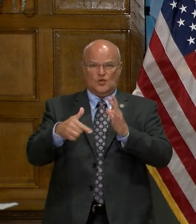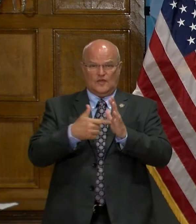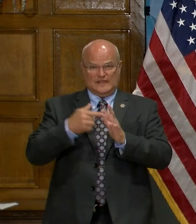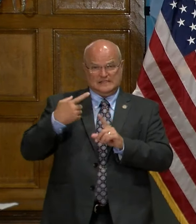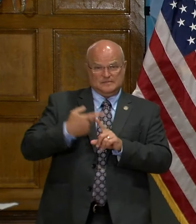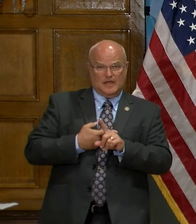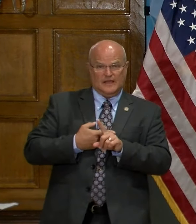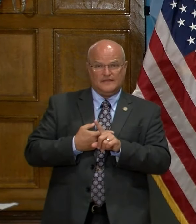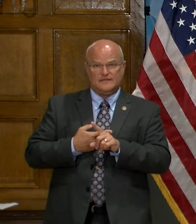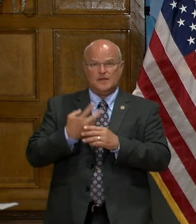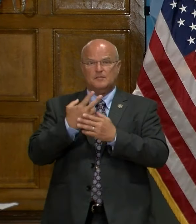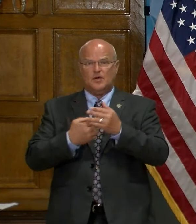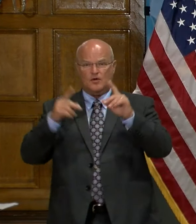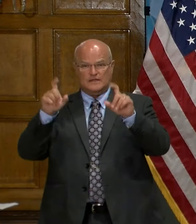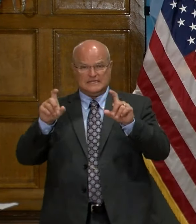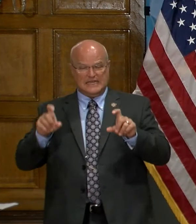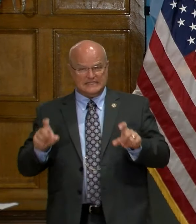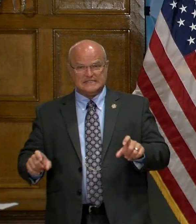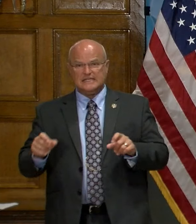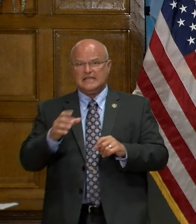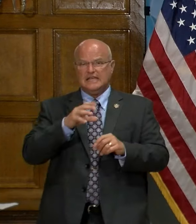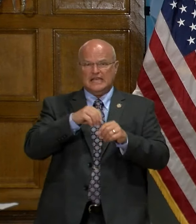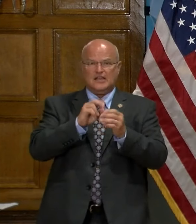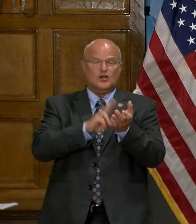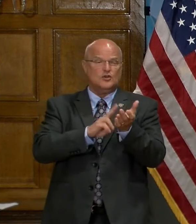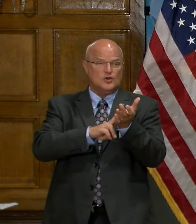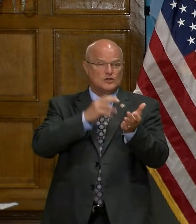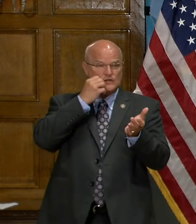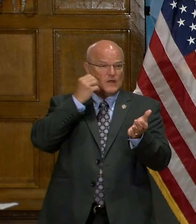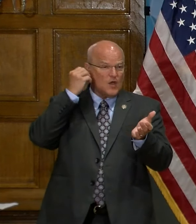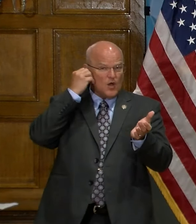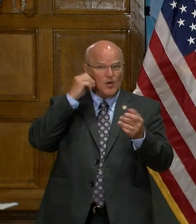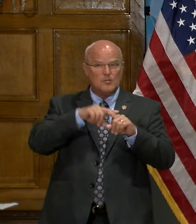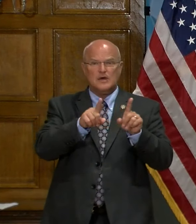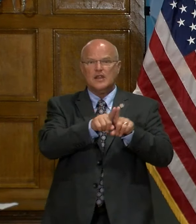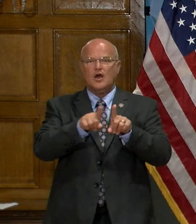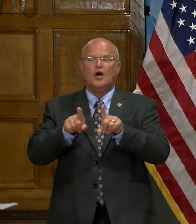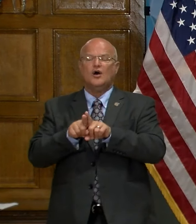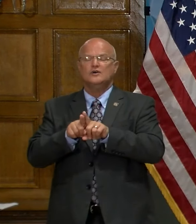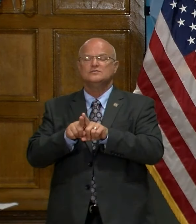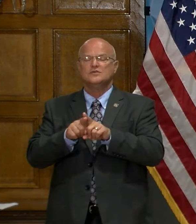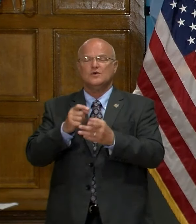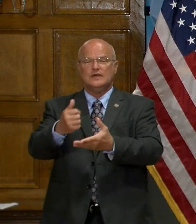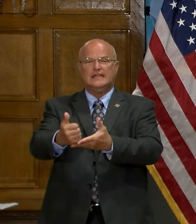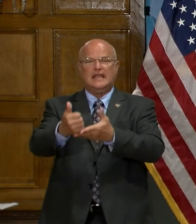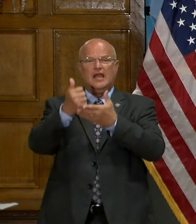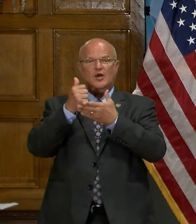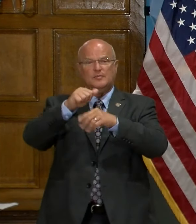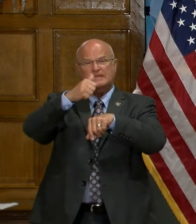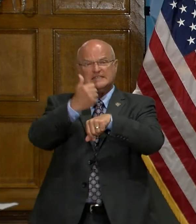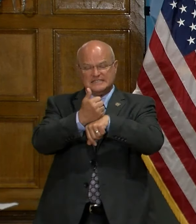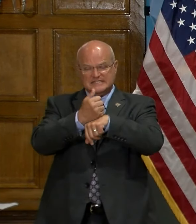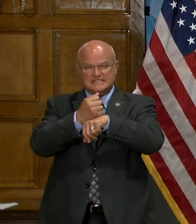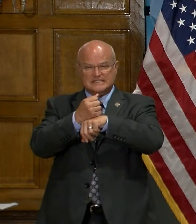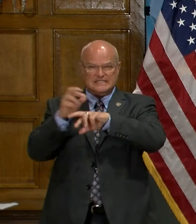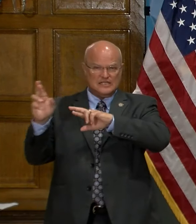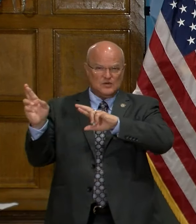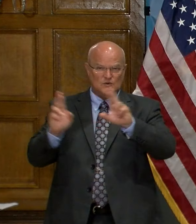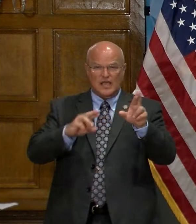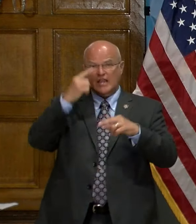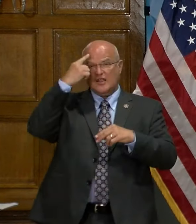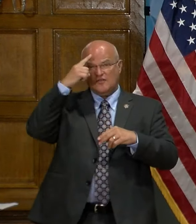this month in both the testing in our nursing home facilities, but also in helping to set the stage for